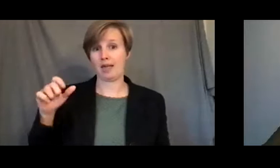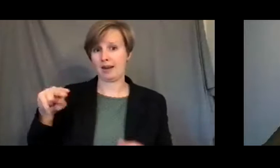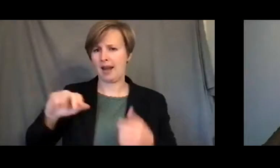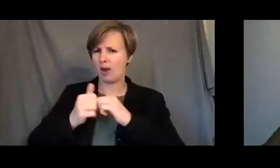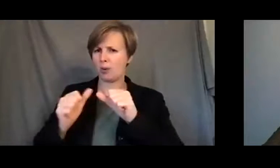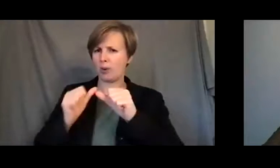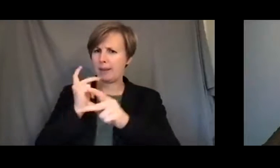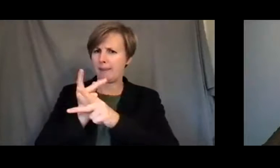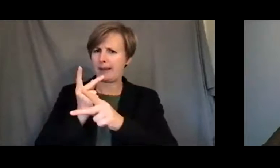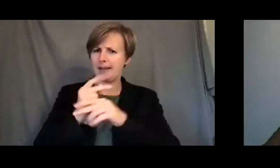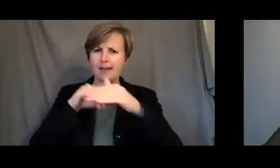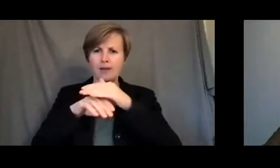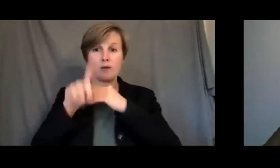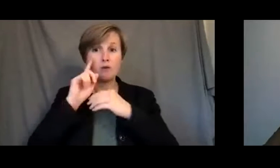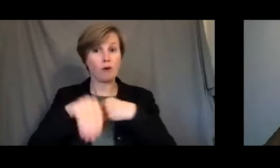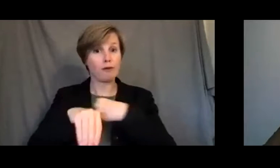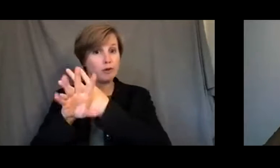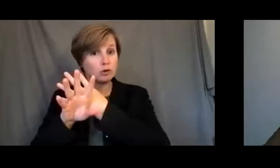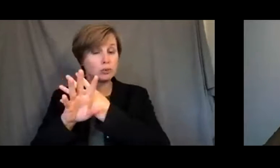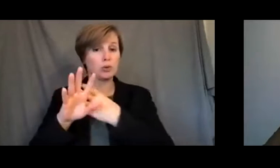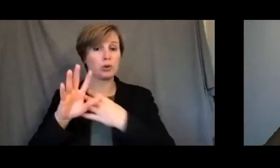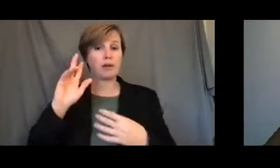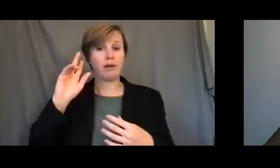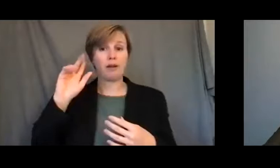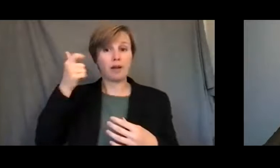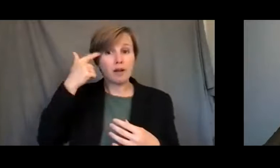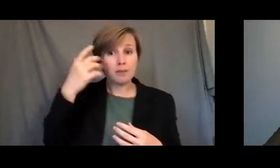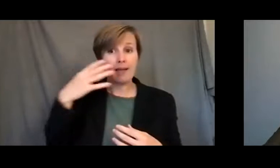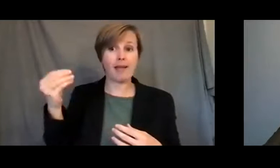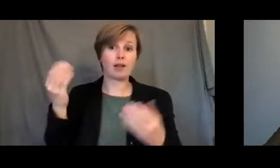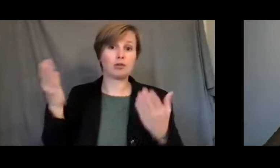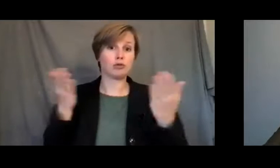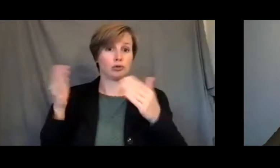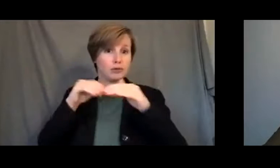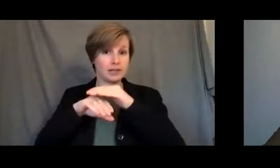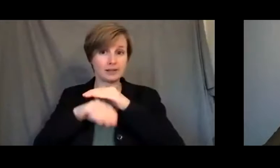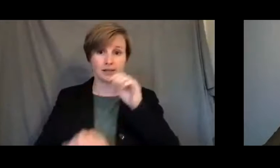access to virtual participation in government and service access for folks with disabilities going forward.